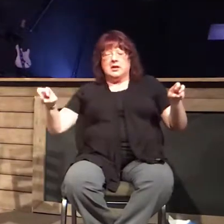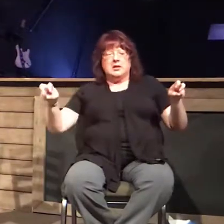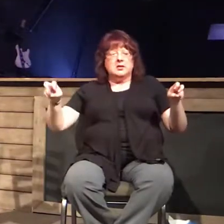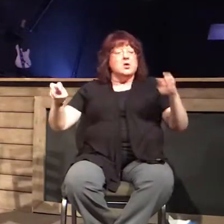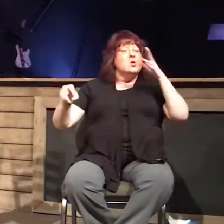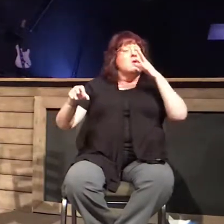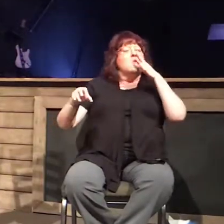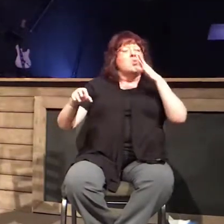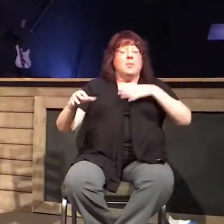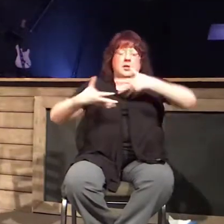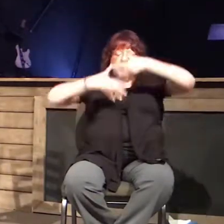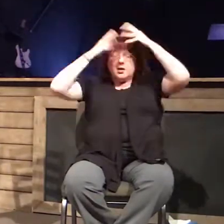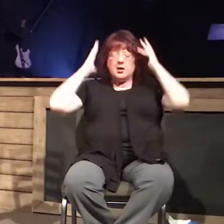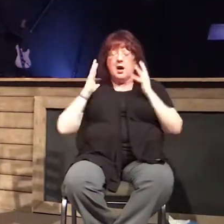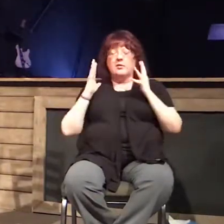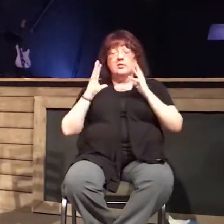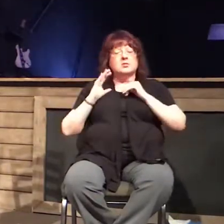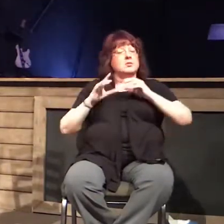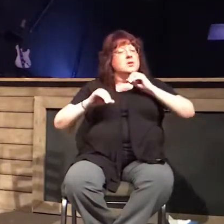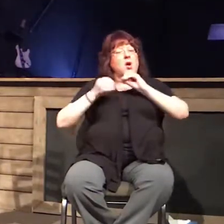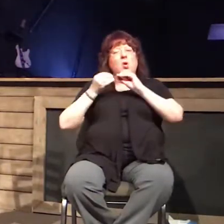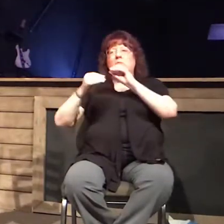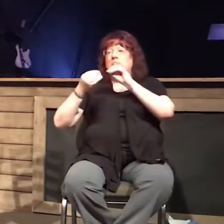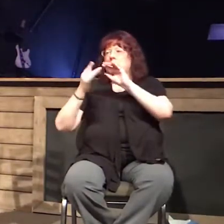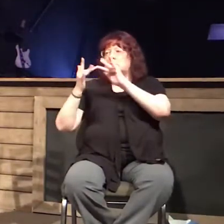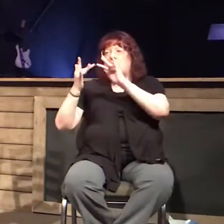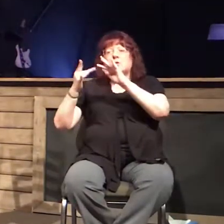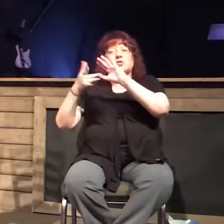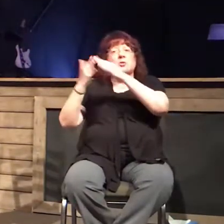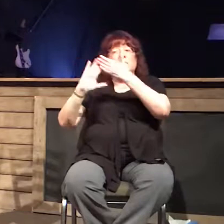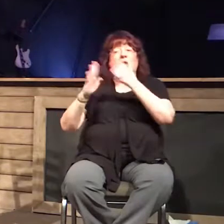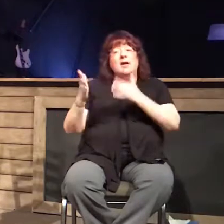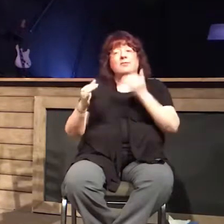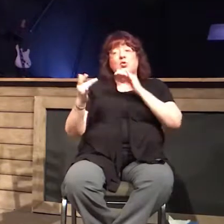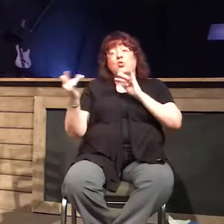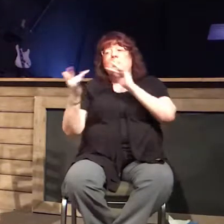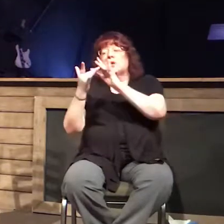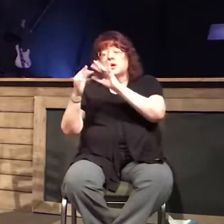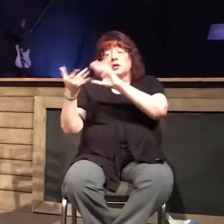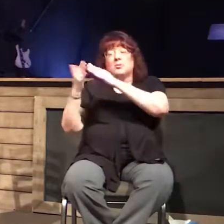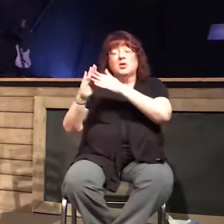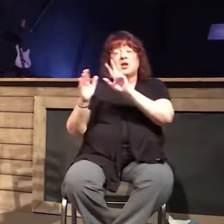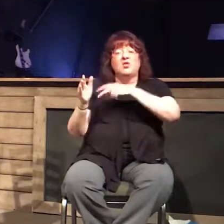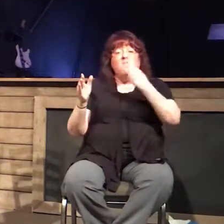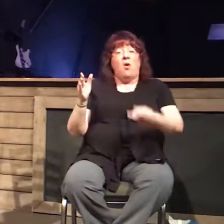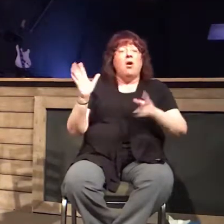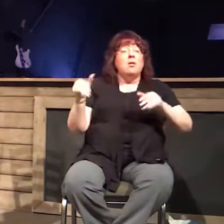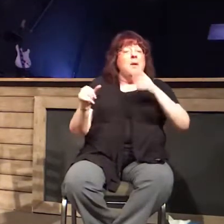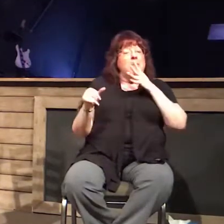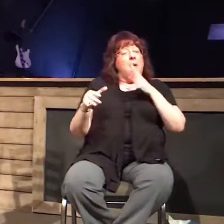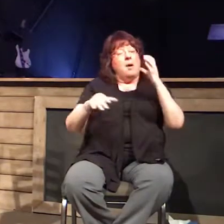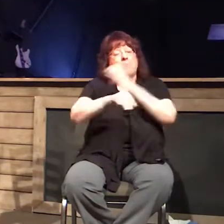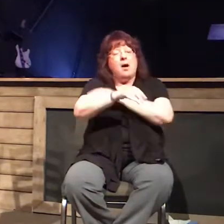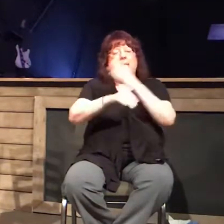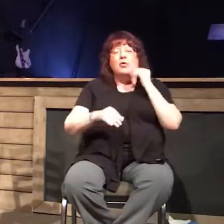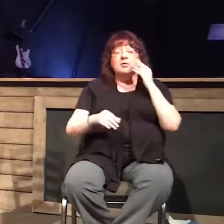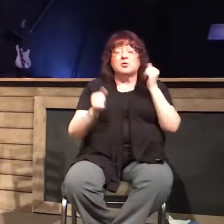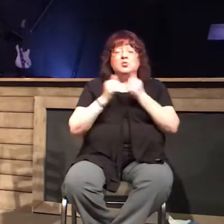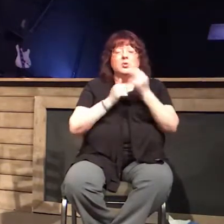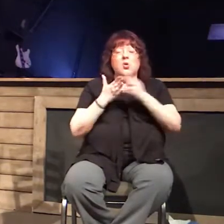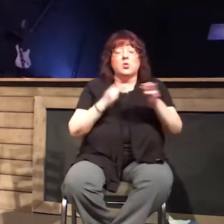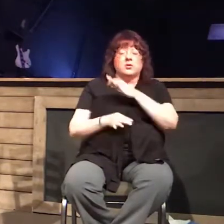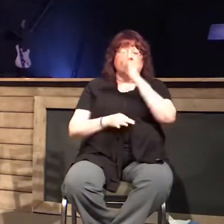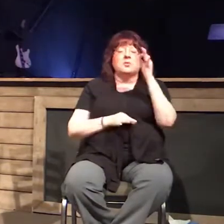of the church. Women wore head coverings. There was no outreach to the community because if you reached out, you may fall off, is what they said. And my mom had this powerful experience with the